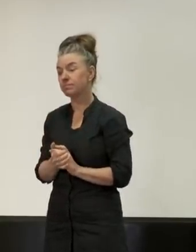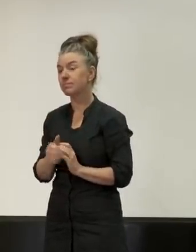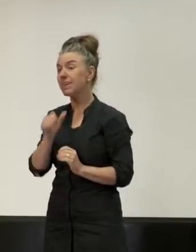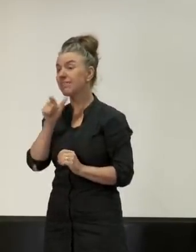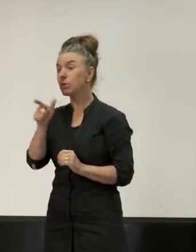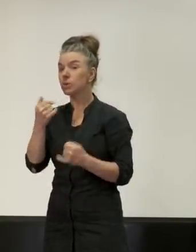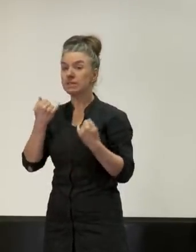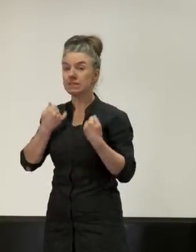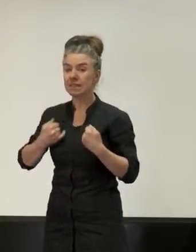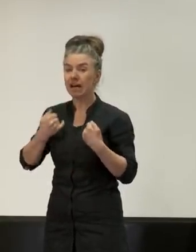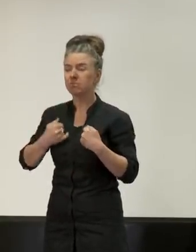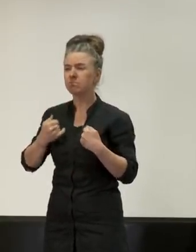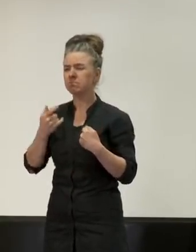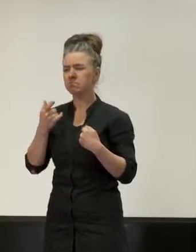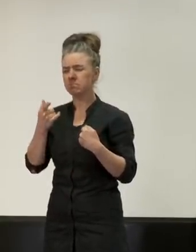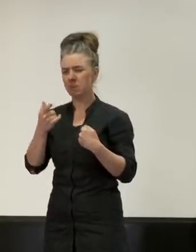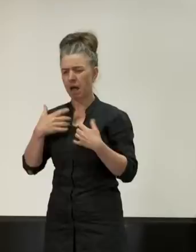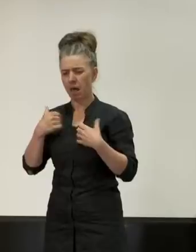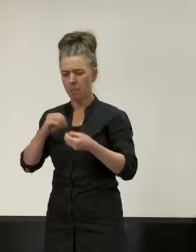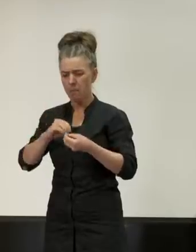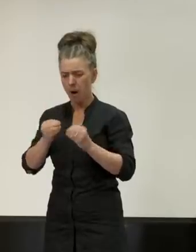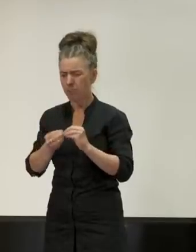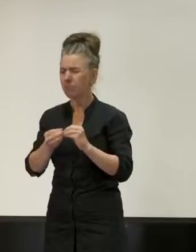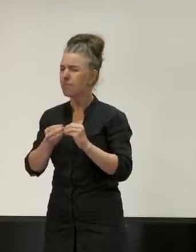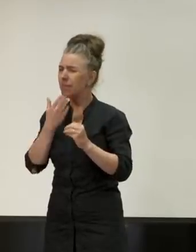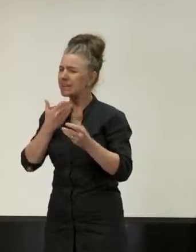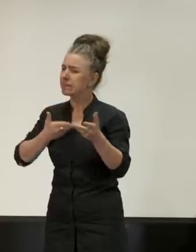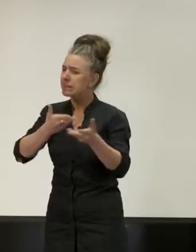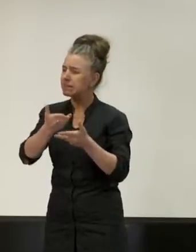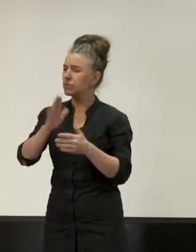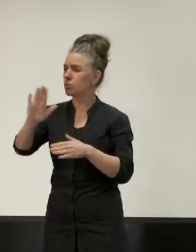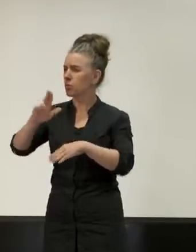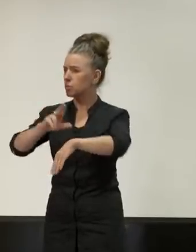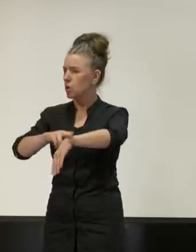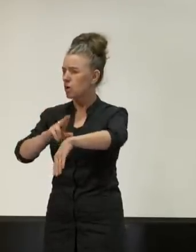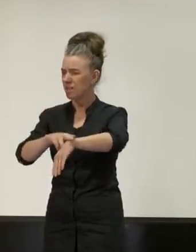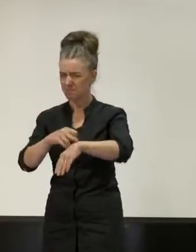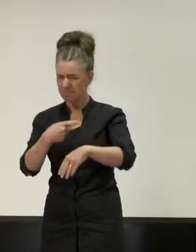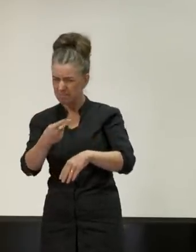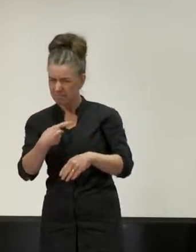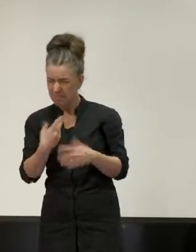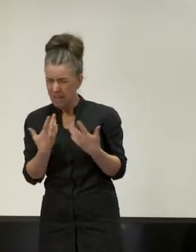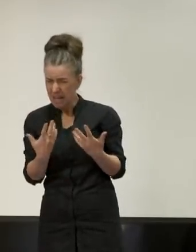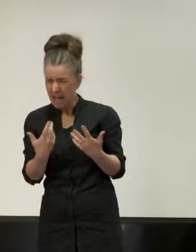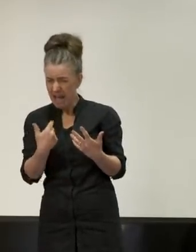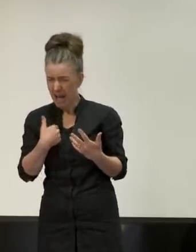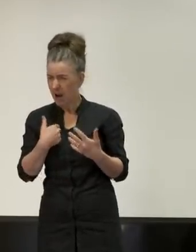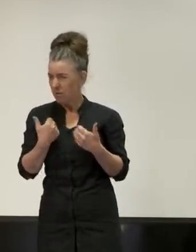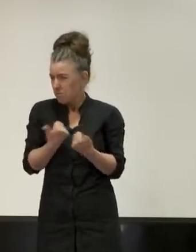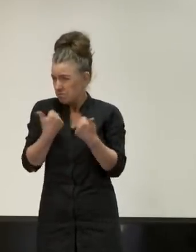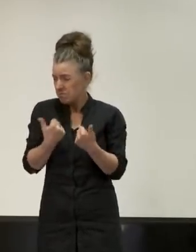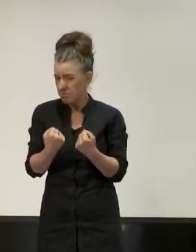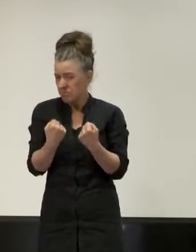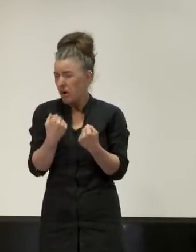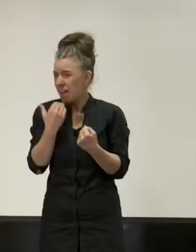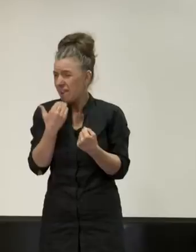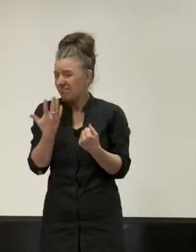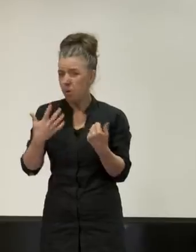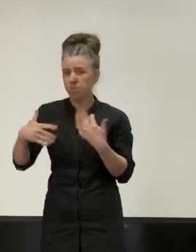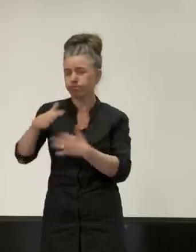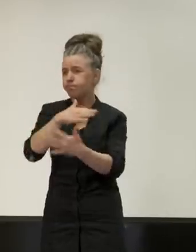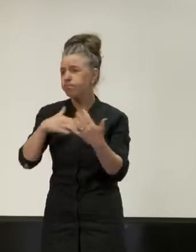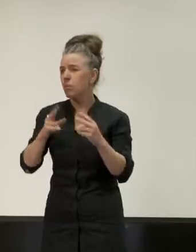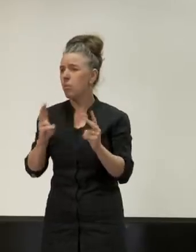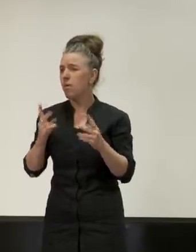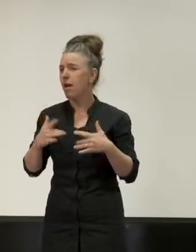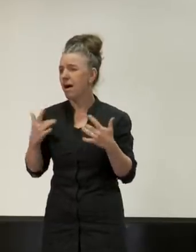underlying health conditions, we still encourage you to work with your GP to understand how best to stay healthy. 7, keep track of where